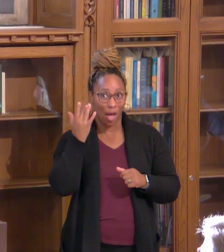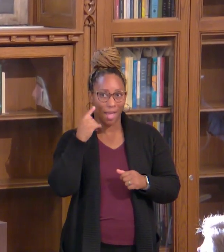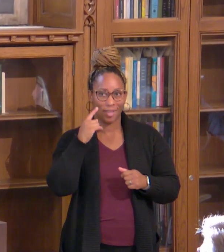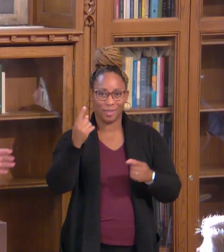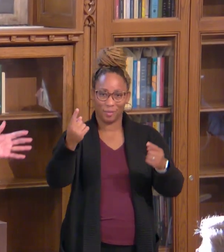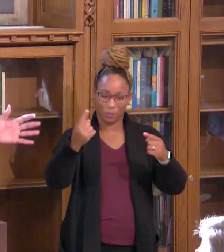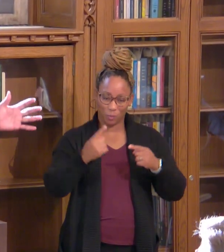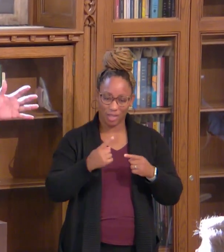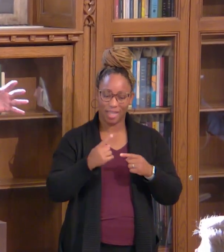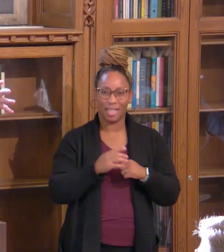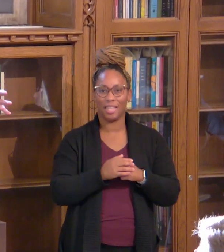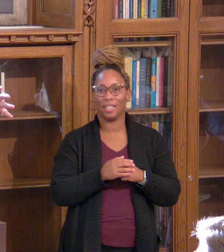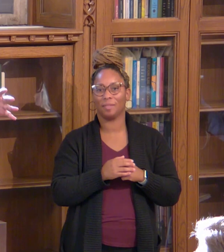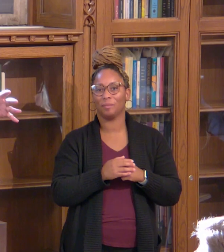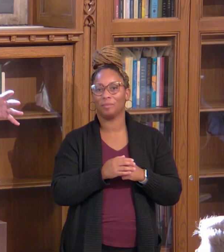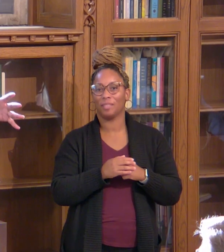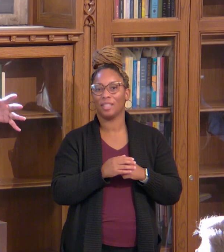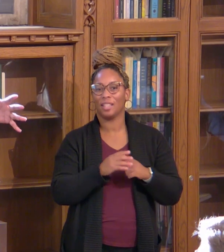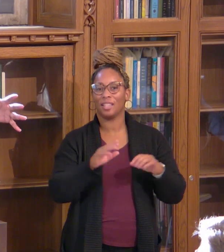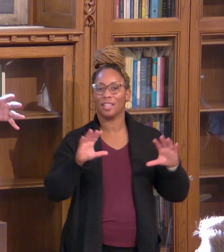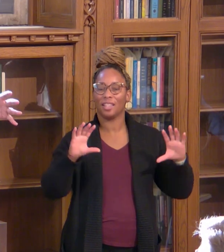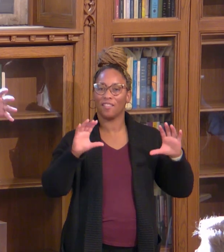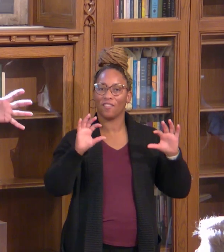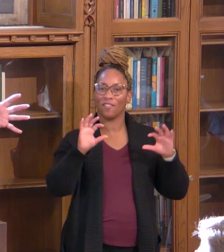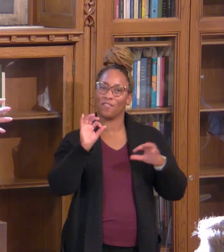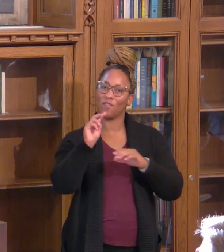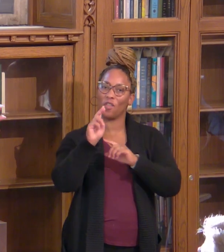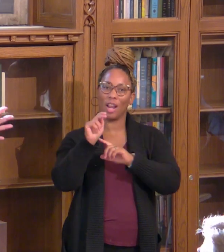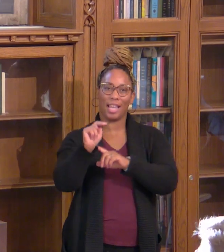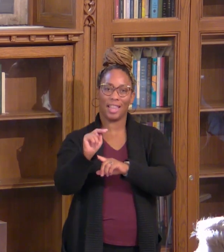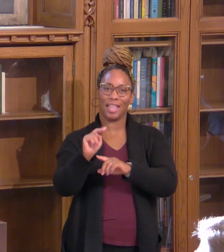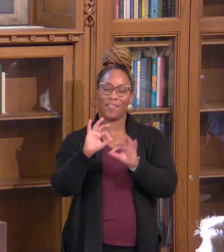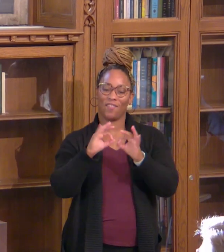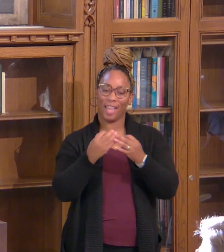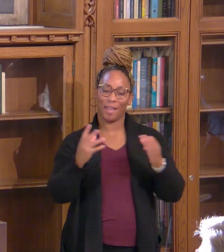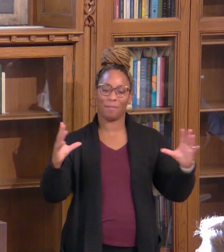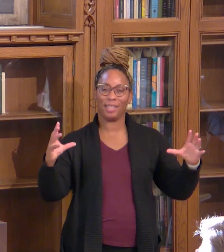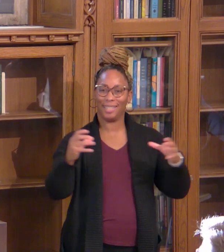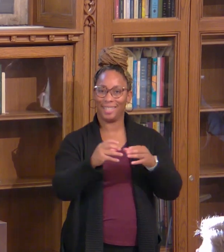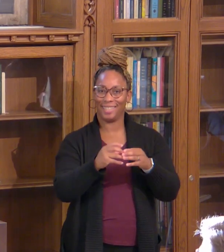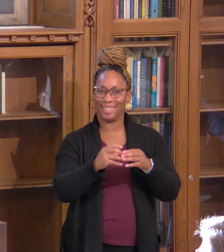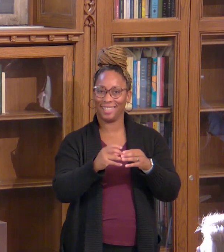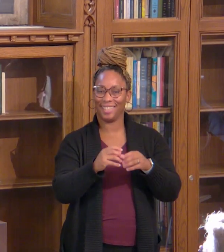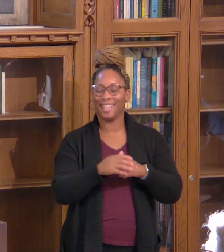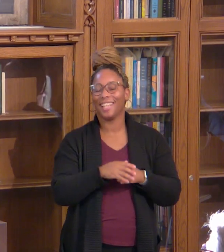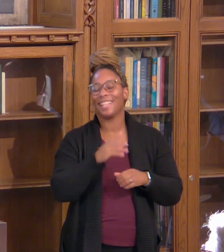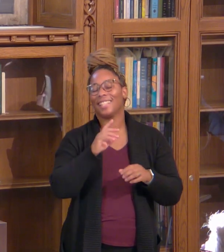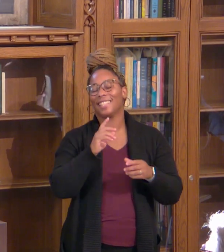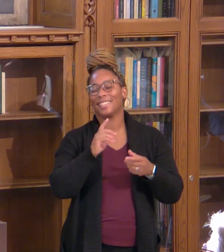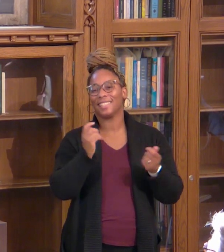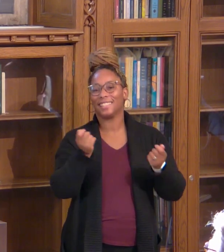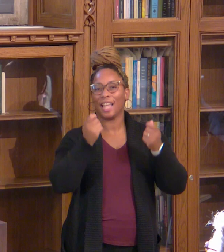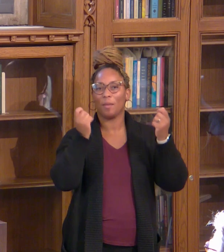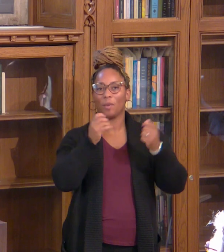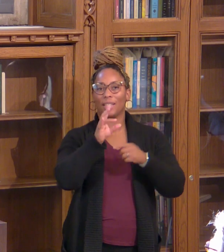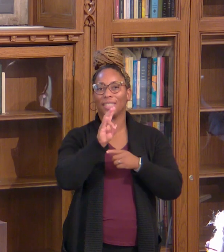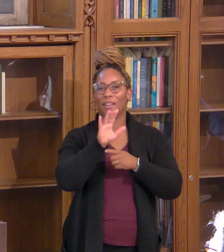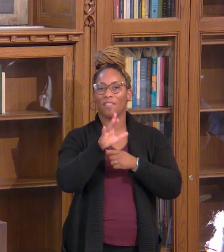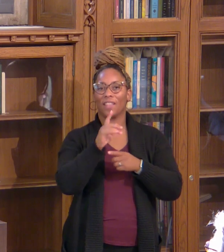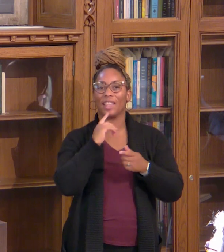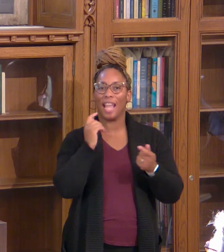the extended Franklin family together to celebrate the 75th